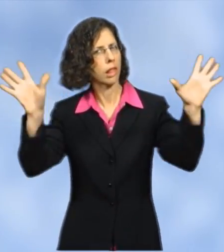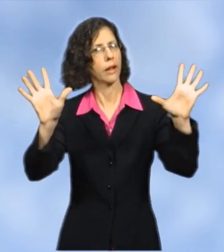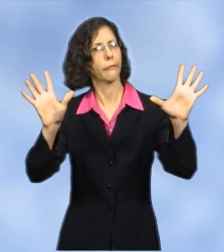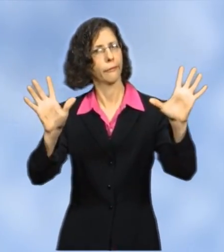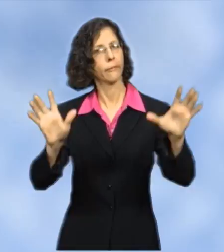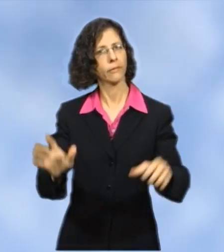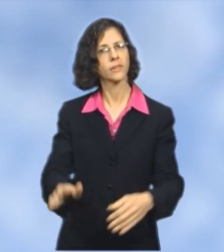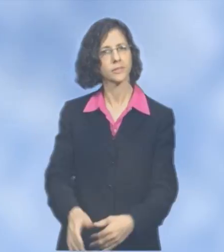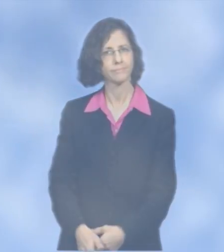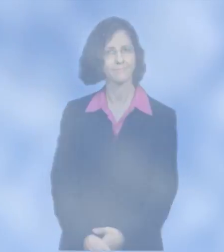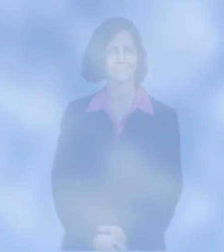everything clearly.